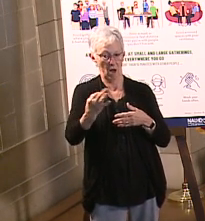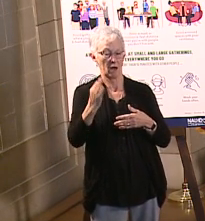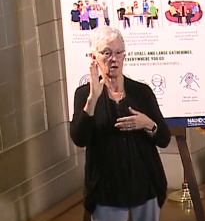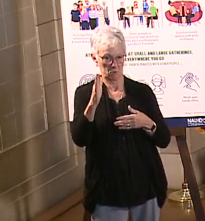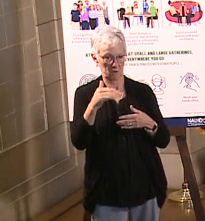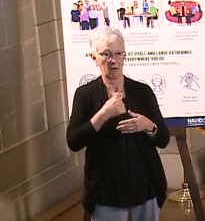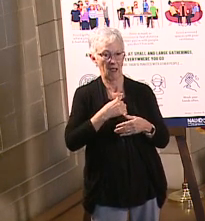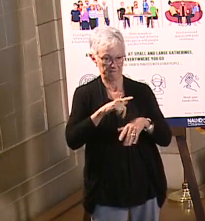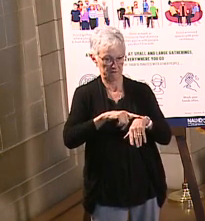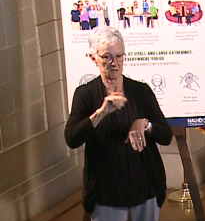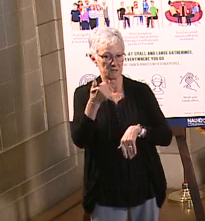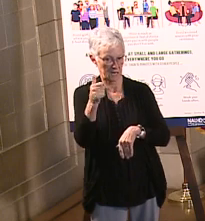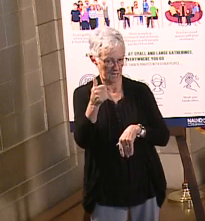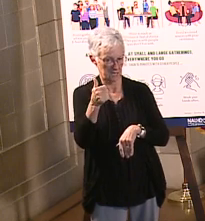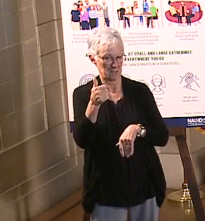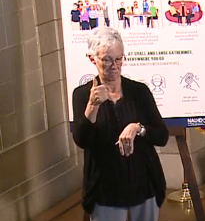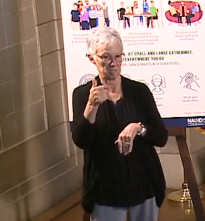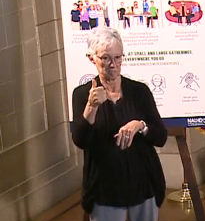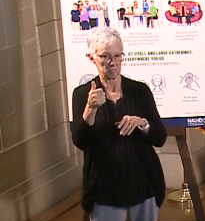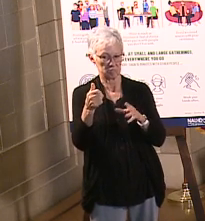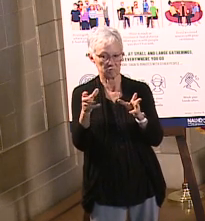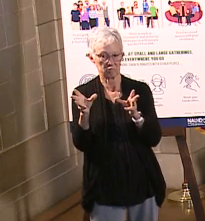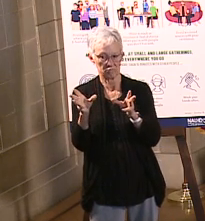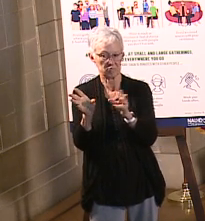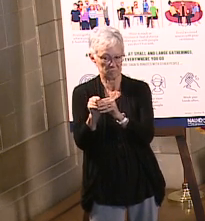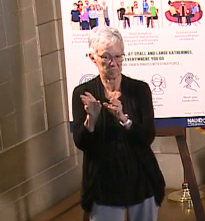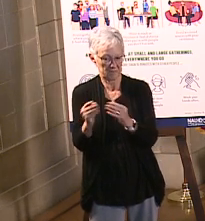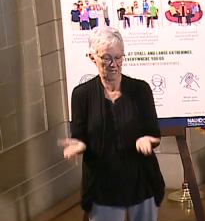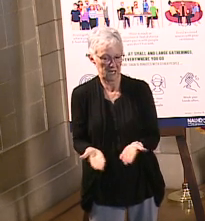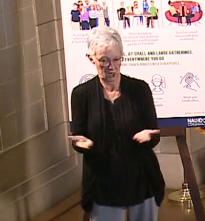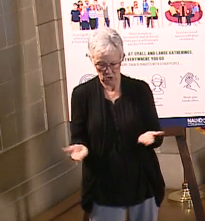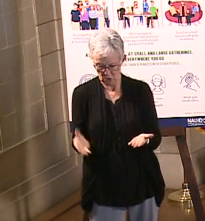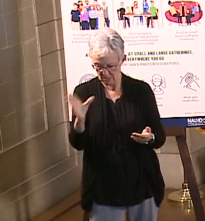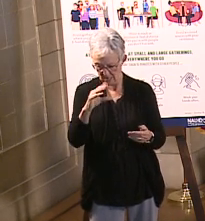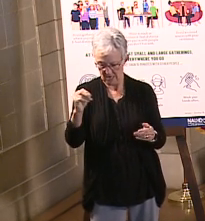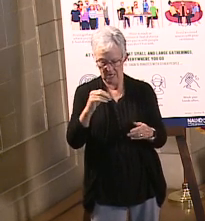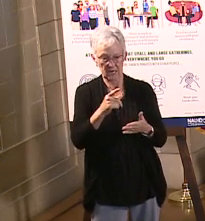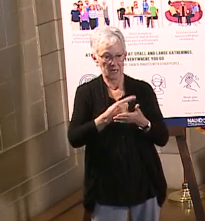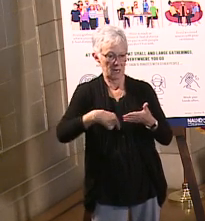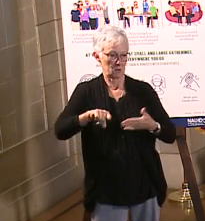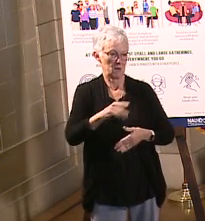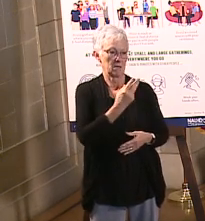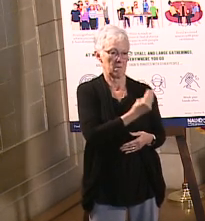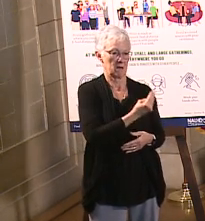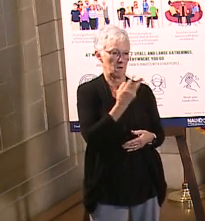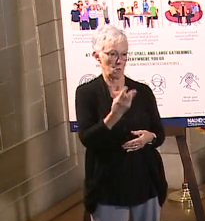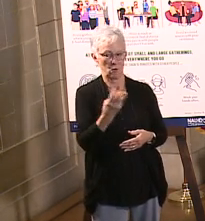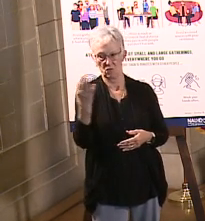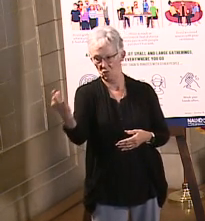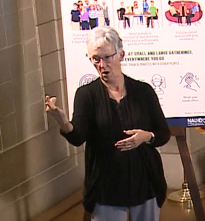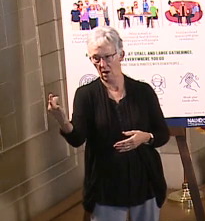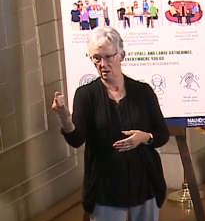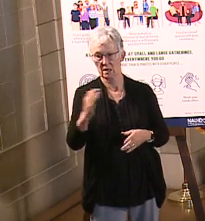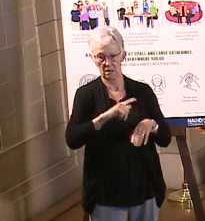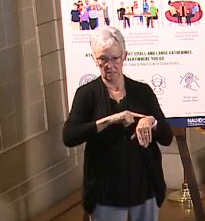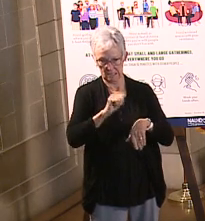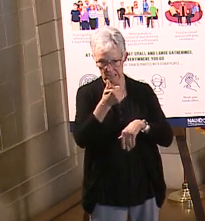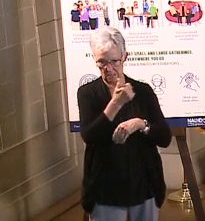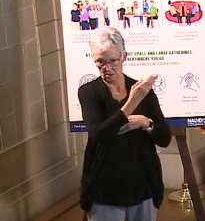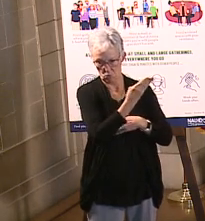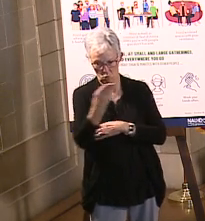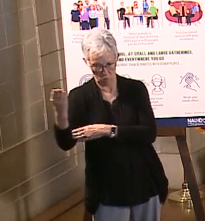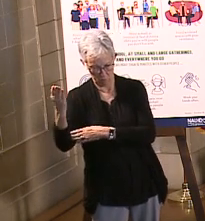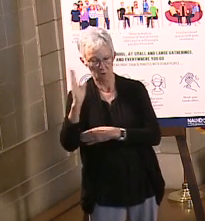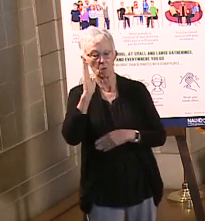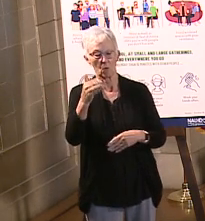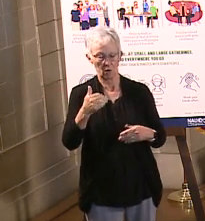at 10 a.m. as well. I also have my radio call-in show on KFOR at 2 p.m. So, regular schedule